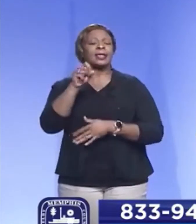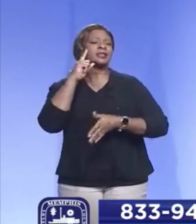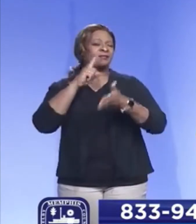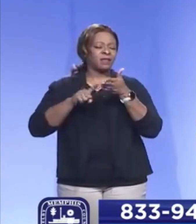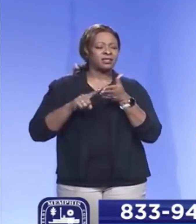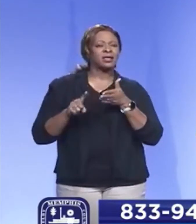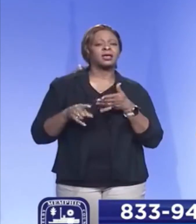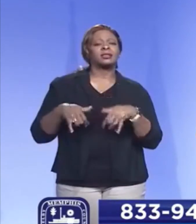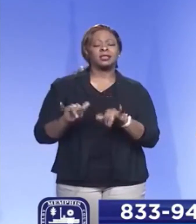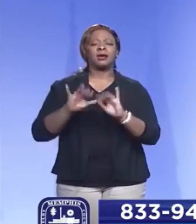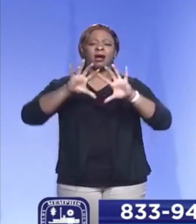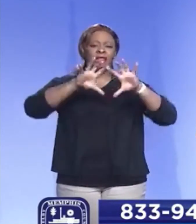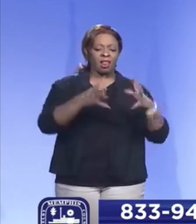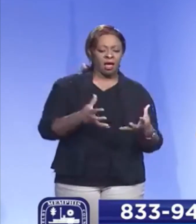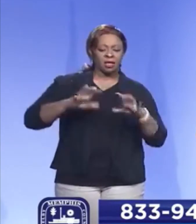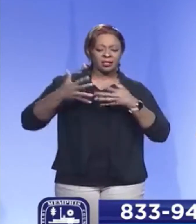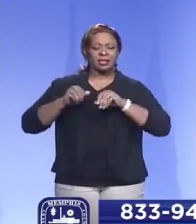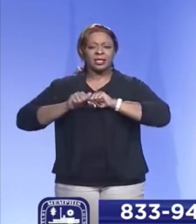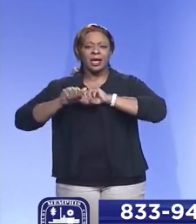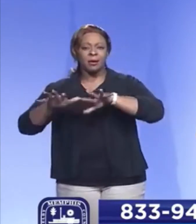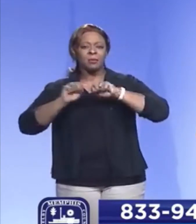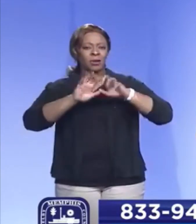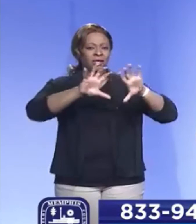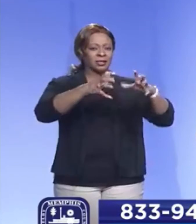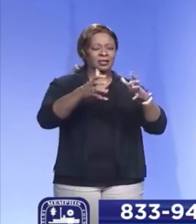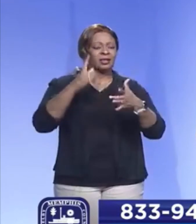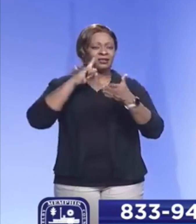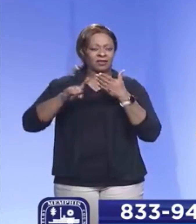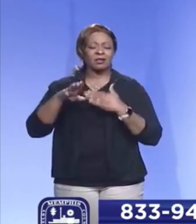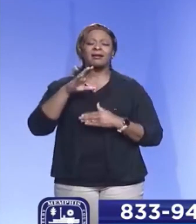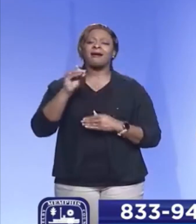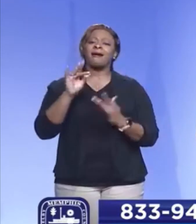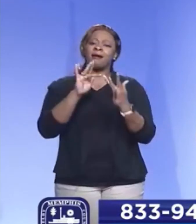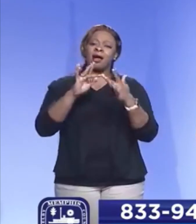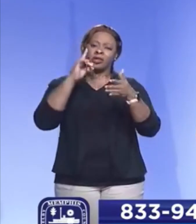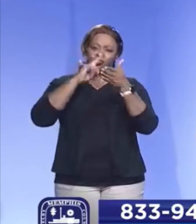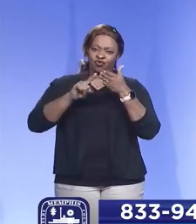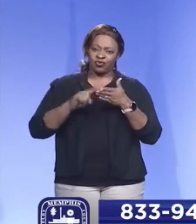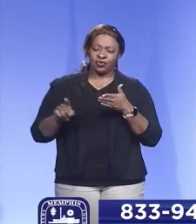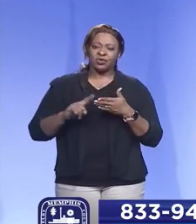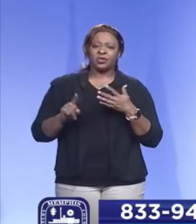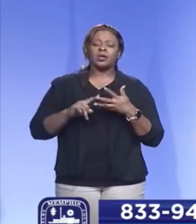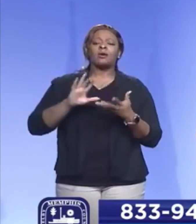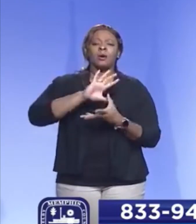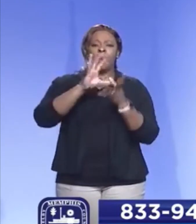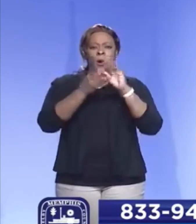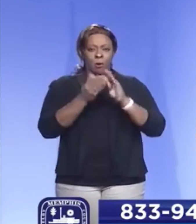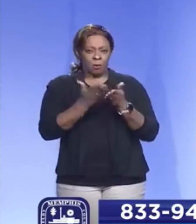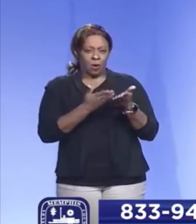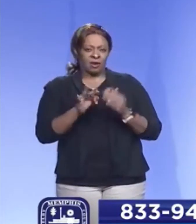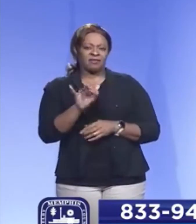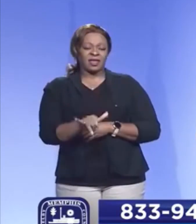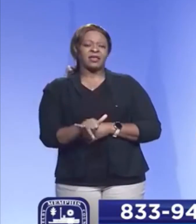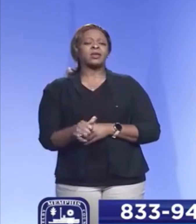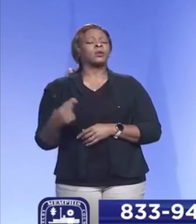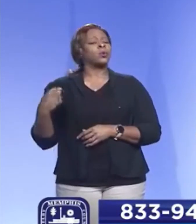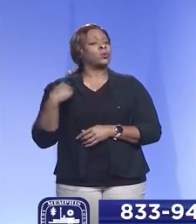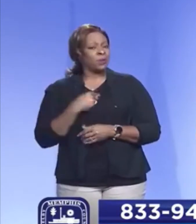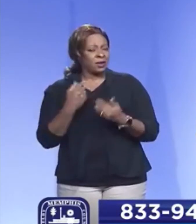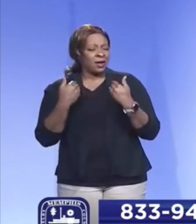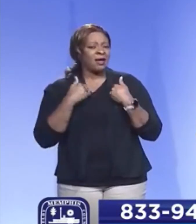investigations, cluster and outbreak investigations, and contact tracing as a component of that. But we also